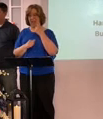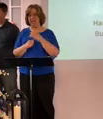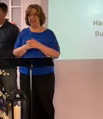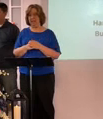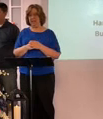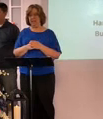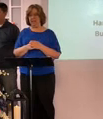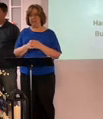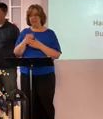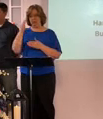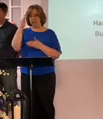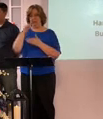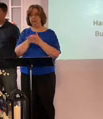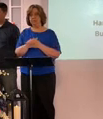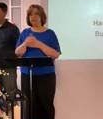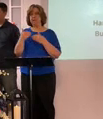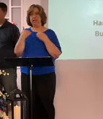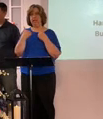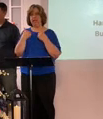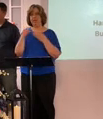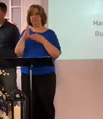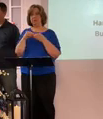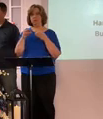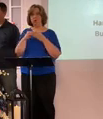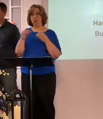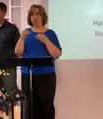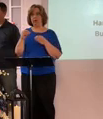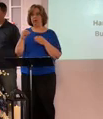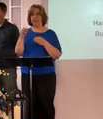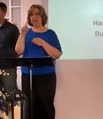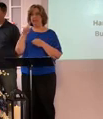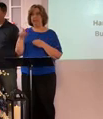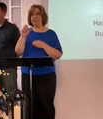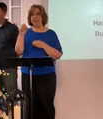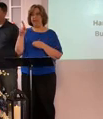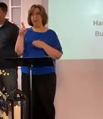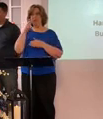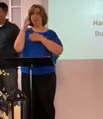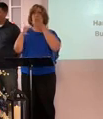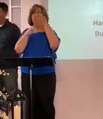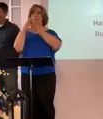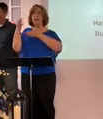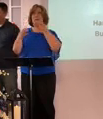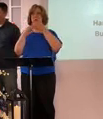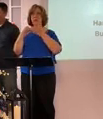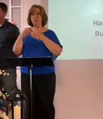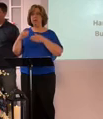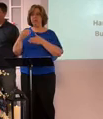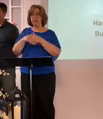David has a story where Zachary screamed. Zachary screamed from the moment he came out. He was hungry.